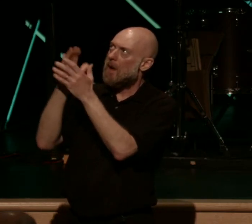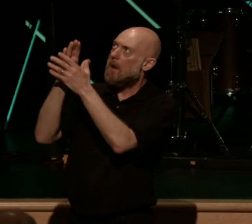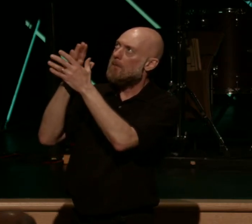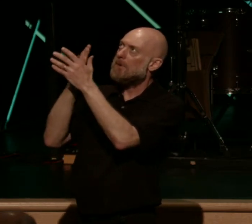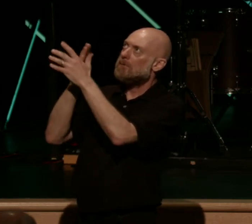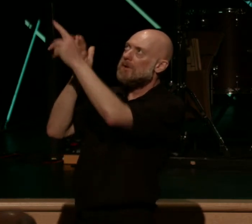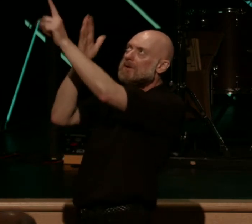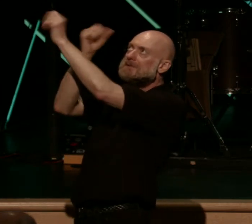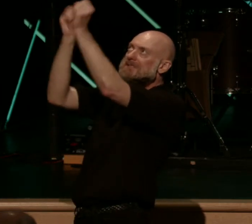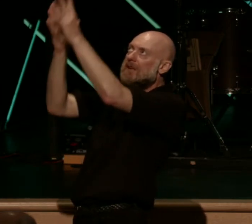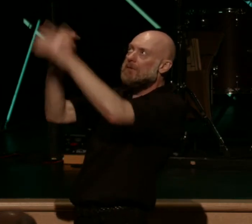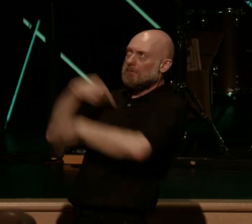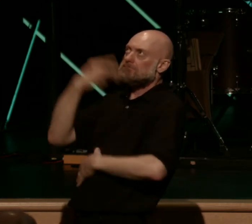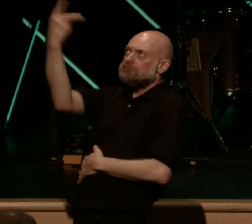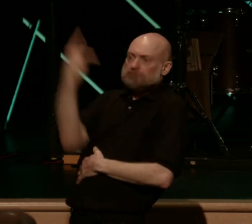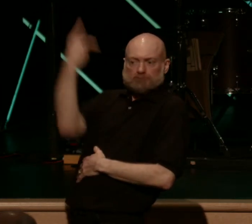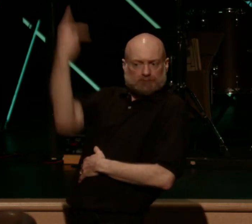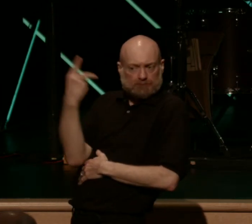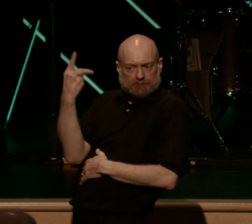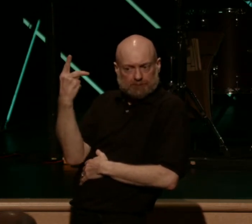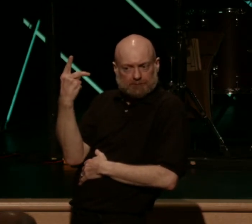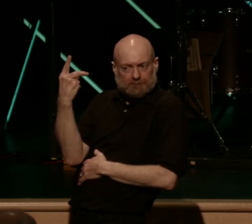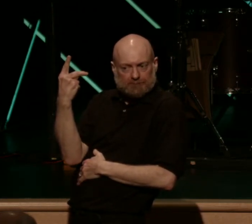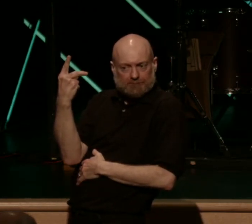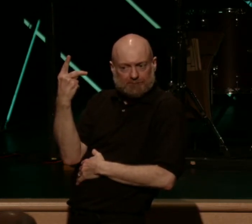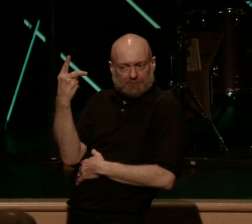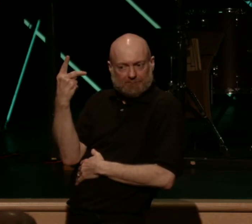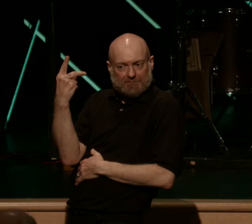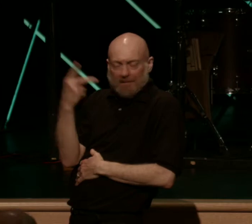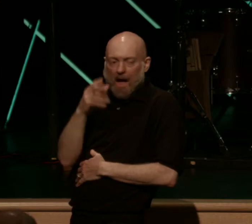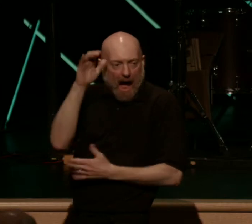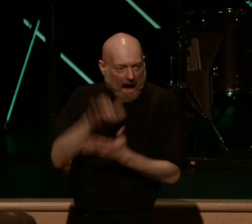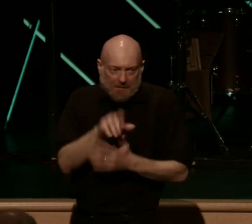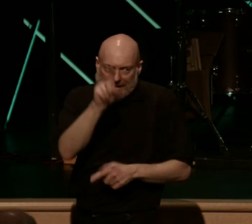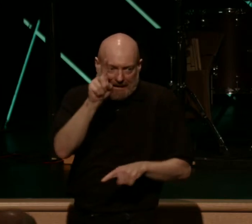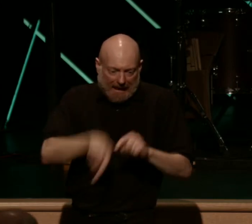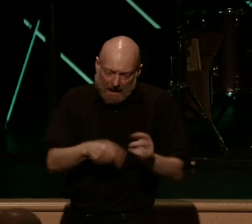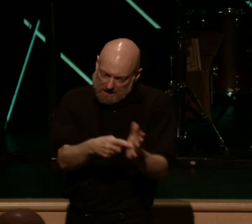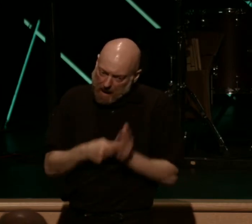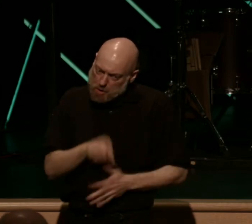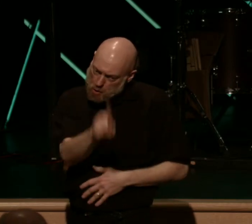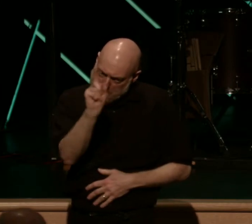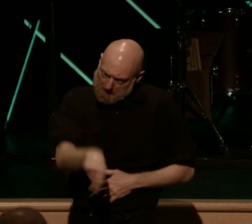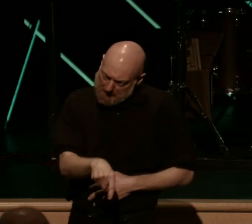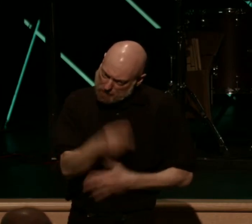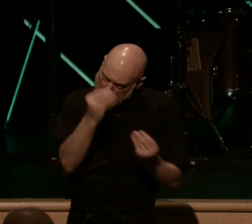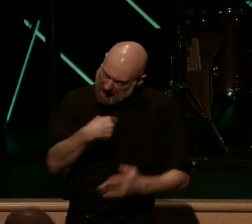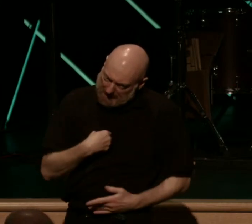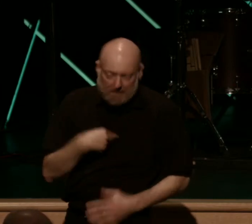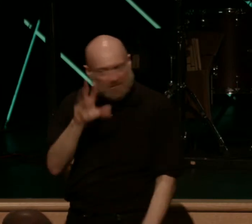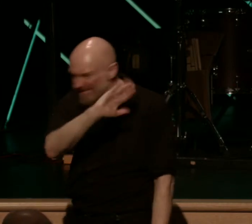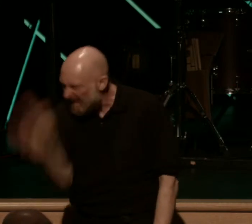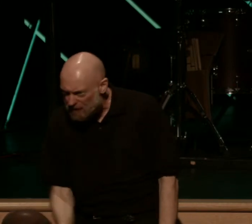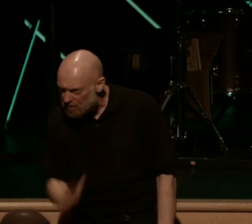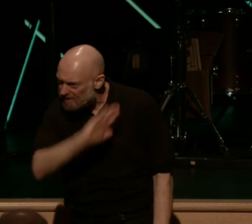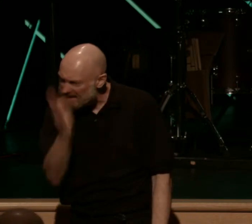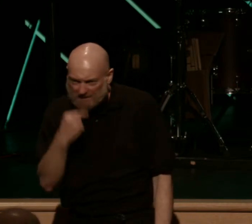and her Savior. It is never something to be demanded by a husband for selfish gain. Not